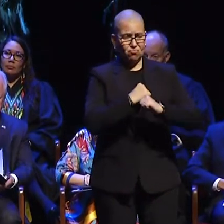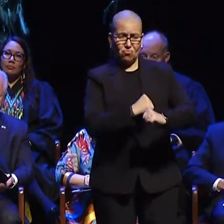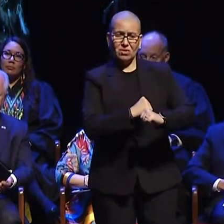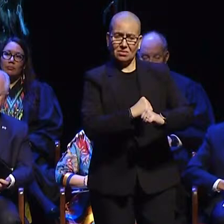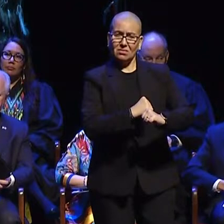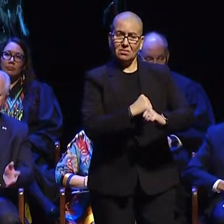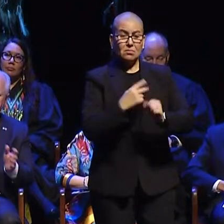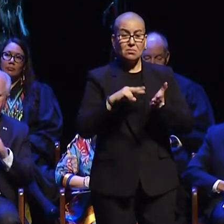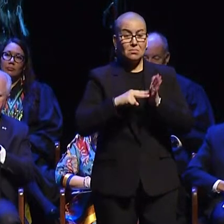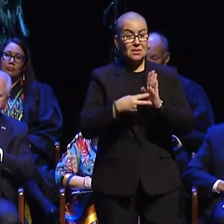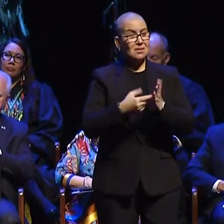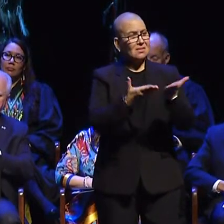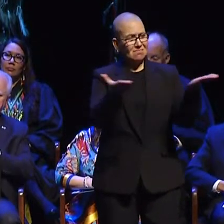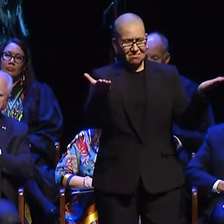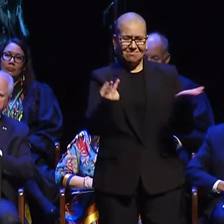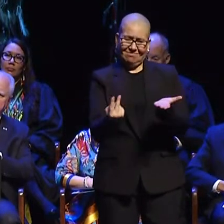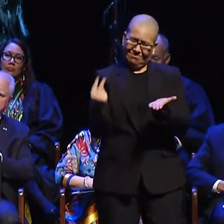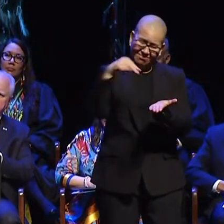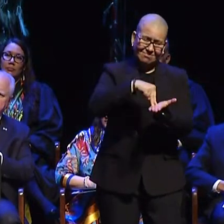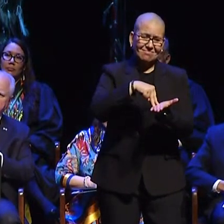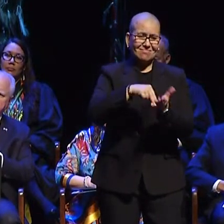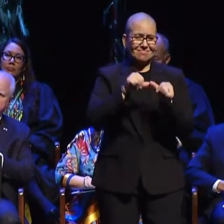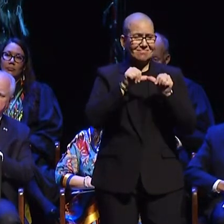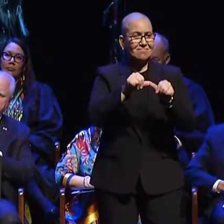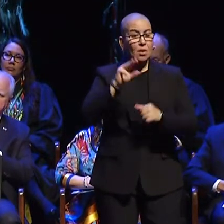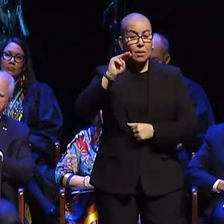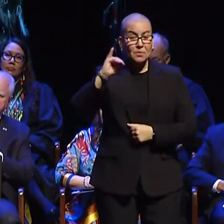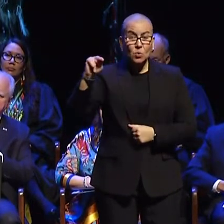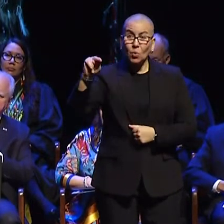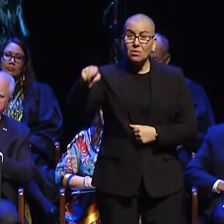safe. Everyone has the right to be